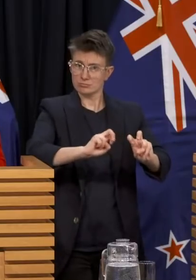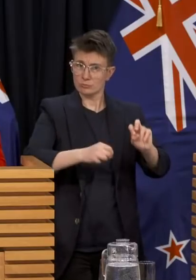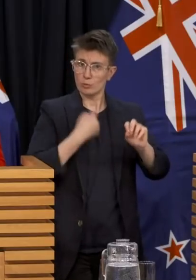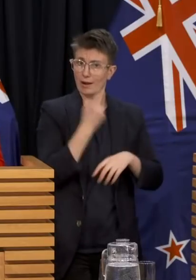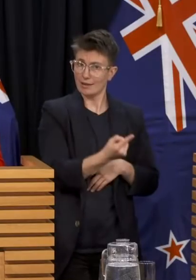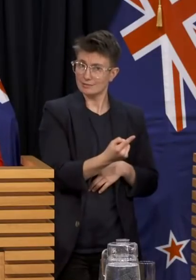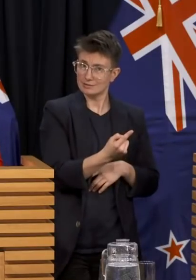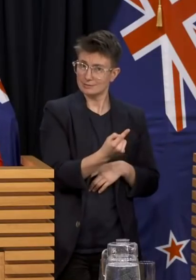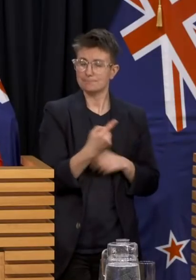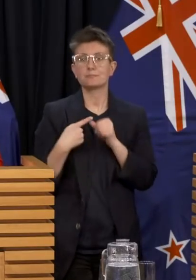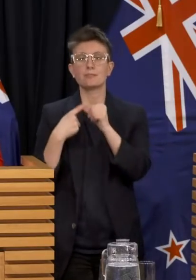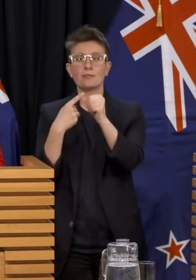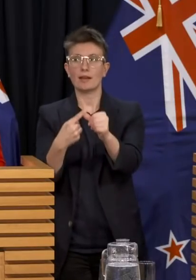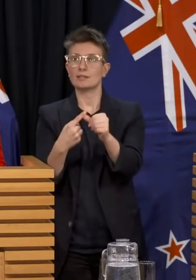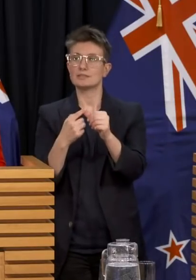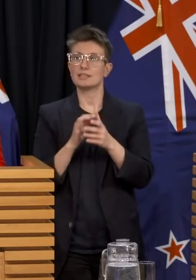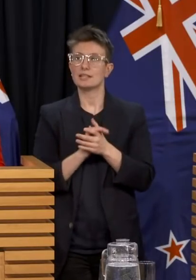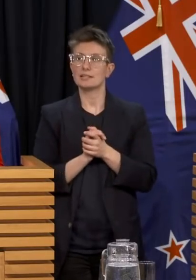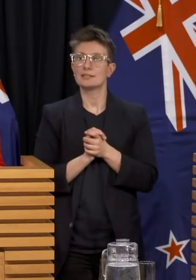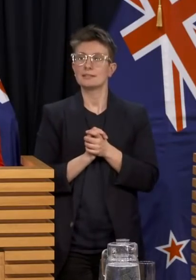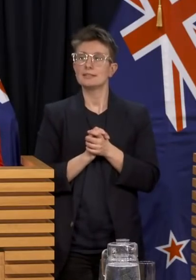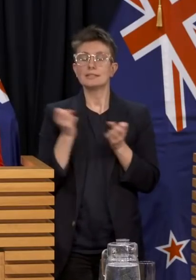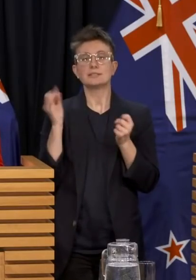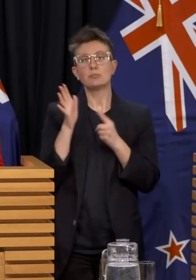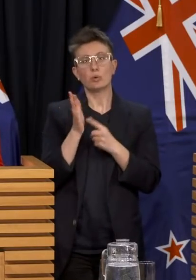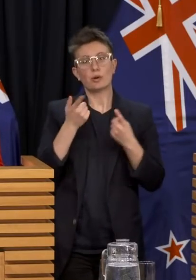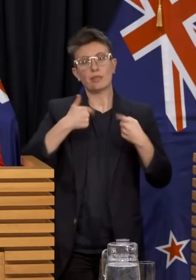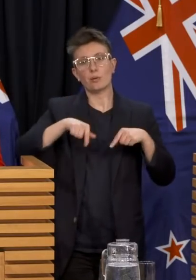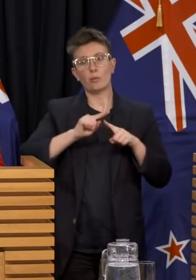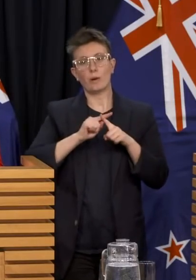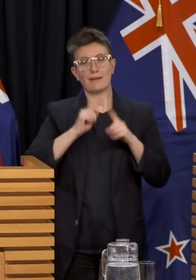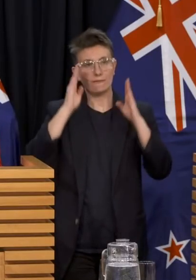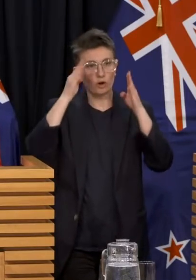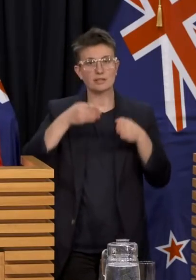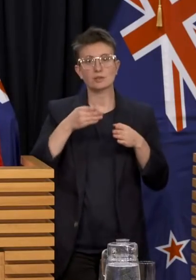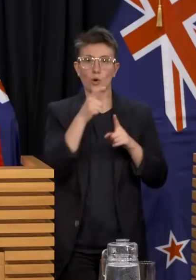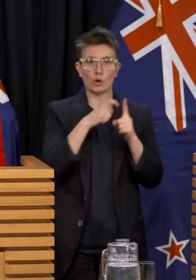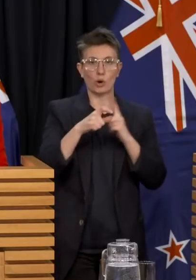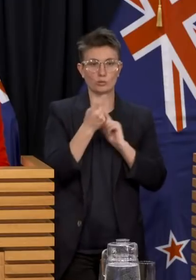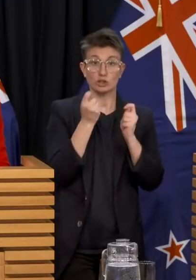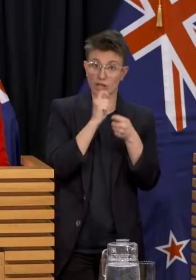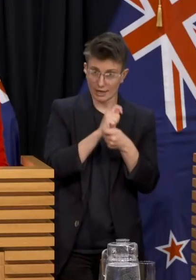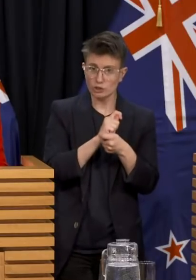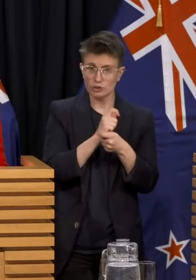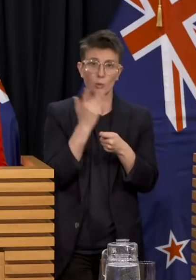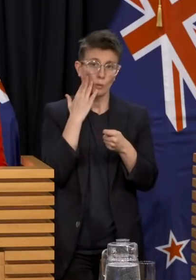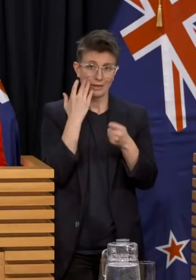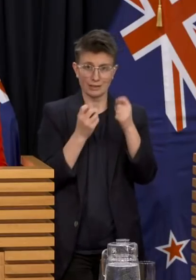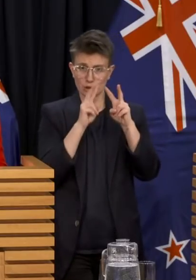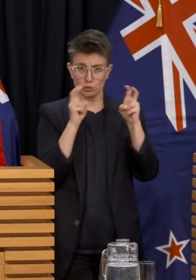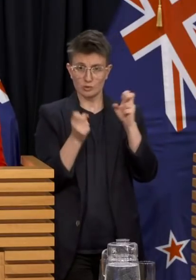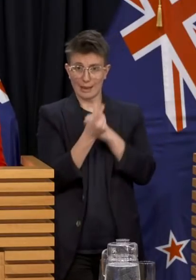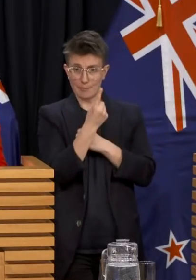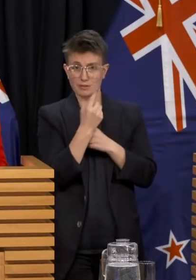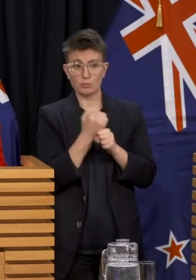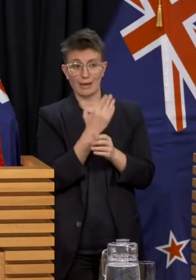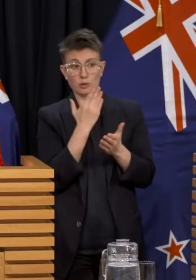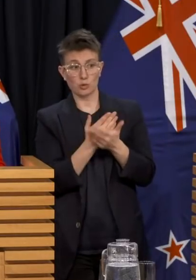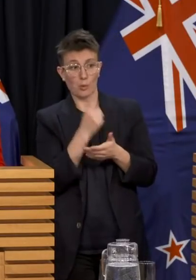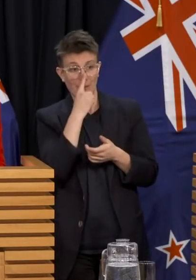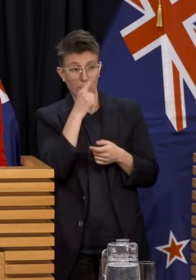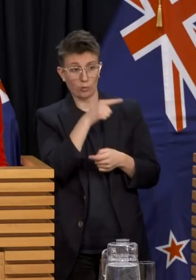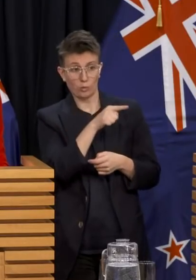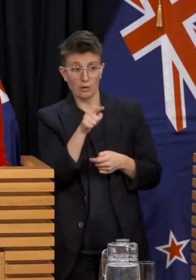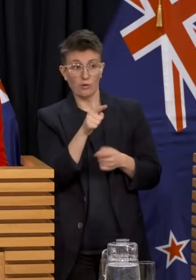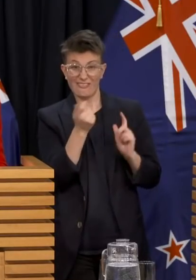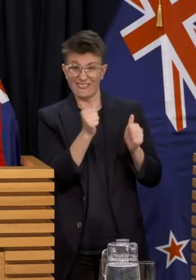have culture change where there have been significant issues, to give confidence back to those who have had these experiences. You know, you